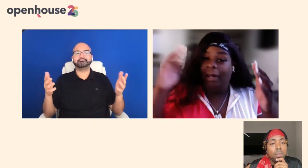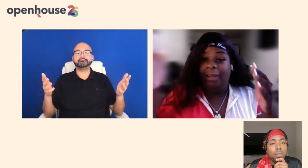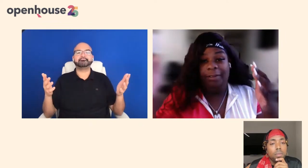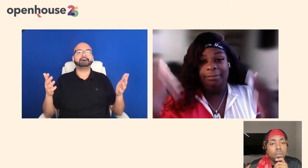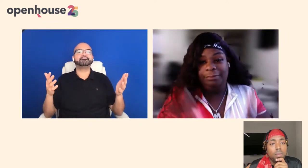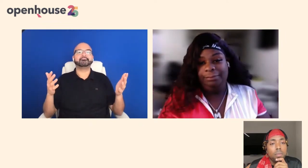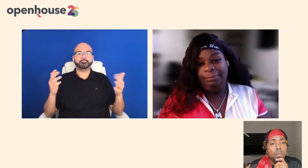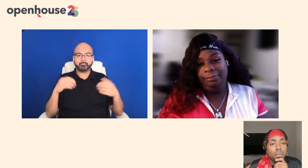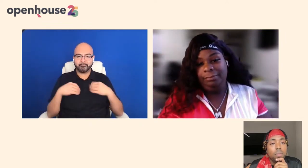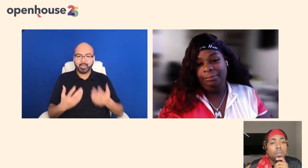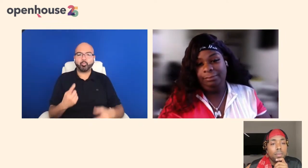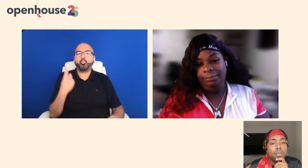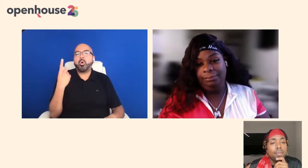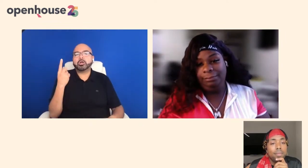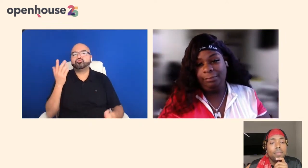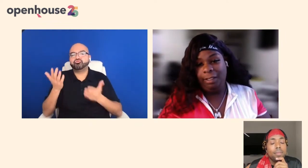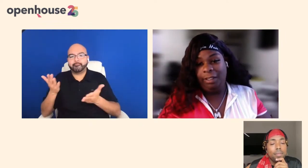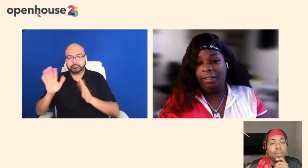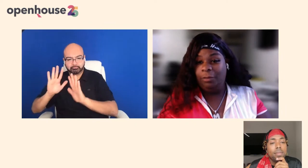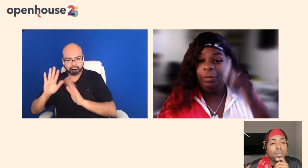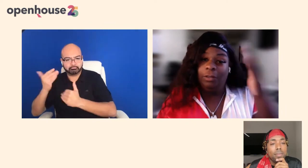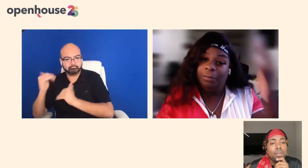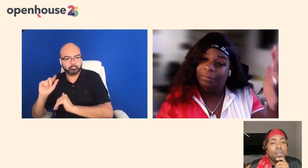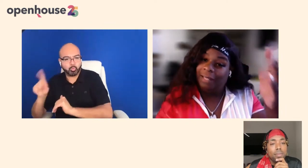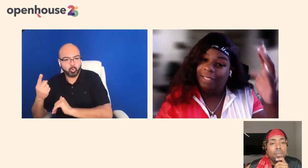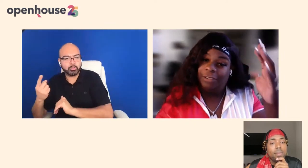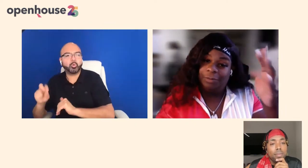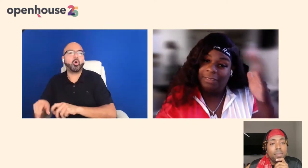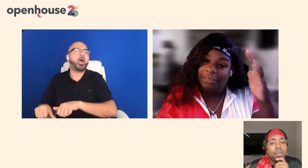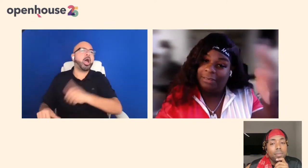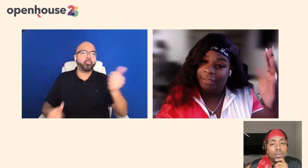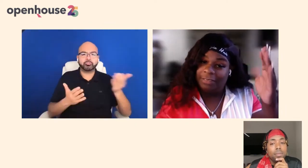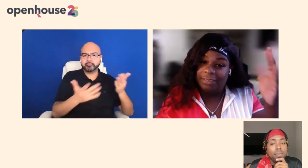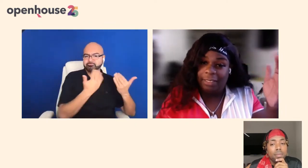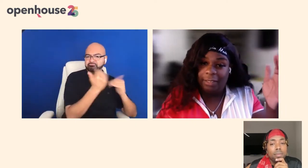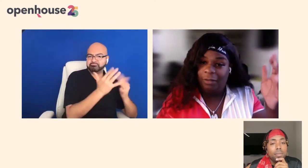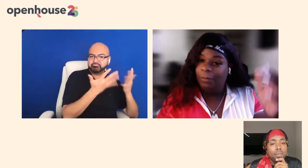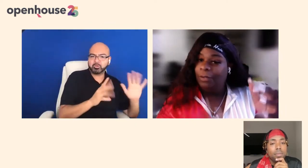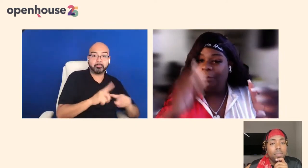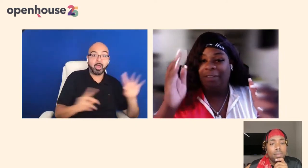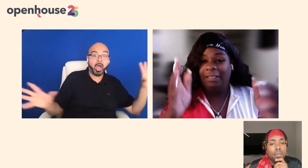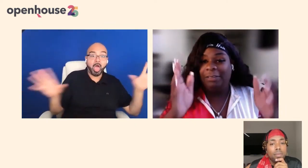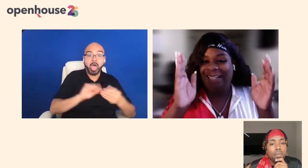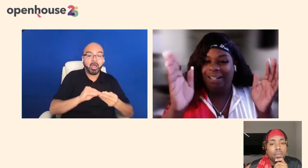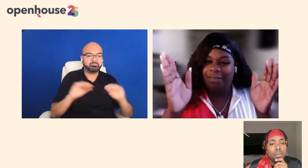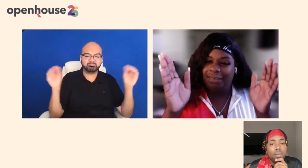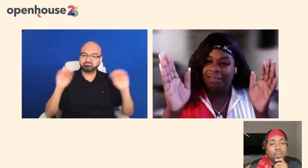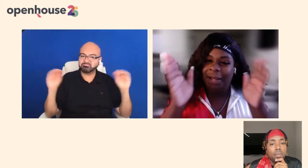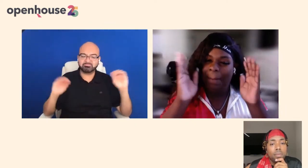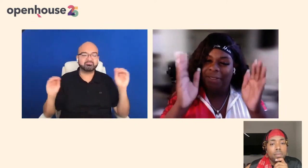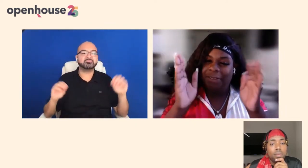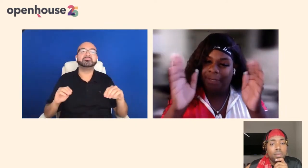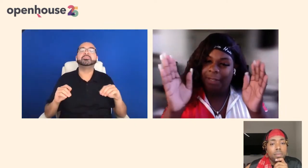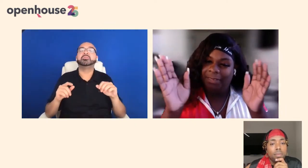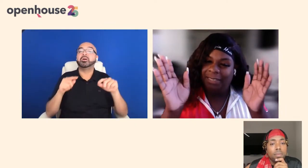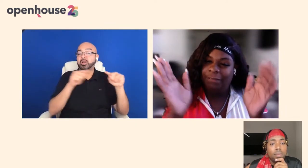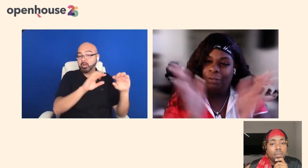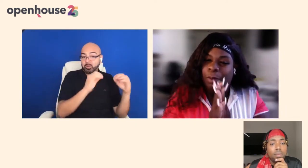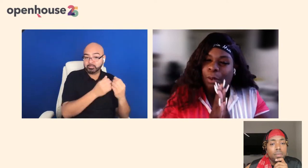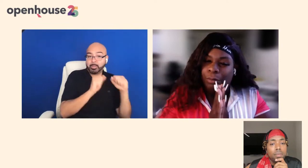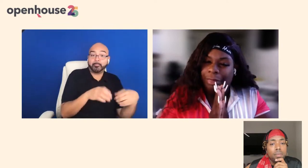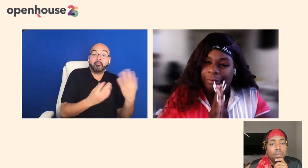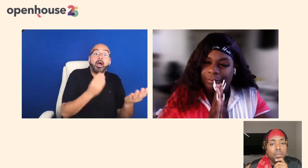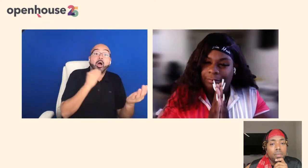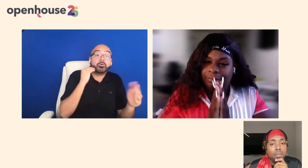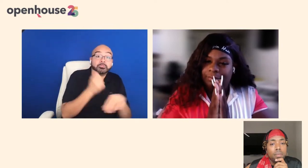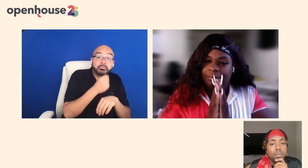one or the other. mm, Either we want to provide you with these services here or we're going to provide you with housing. But to be able to give